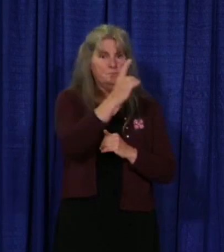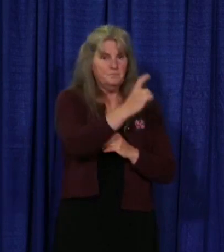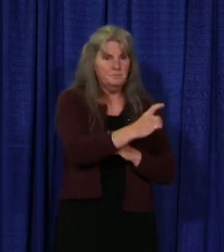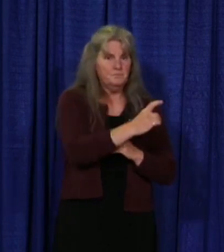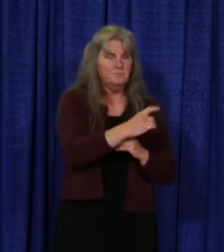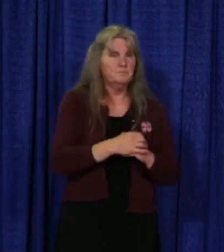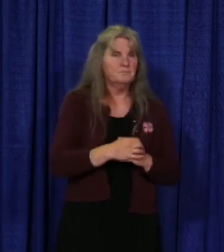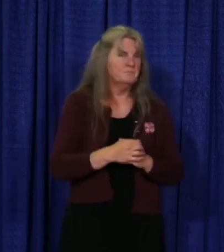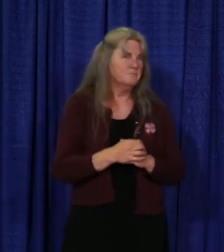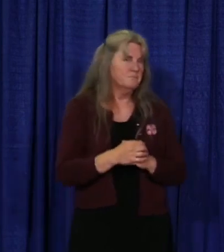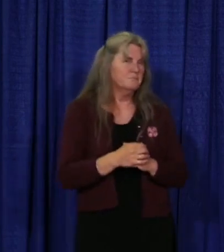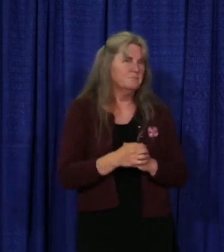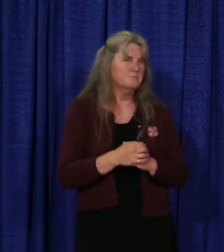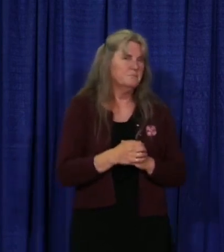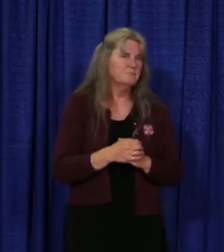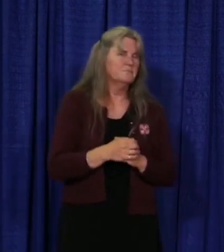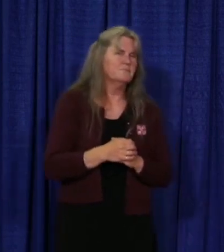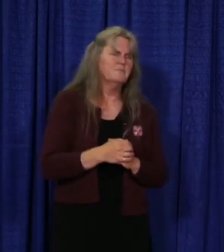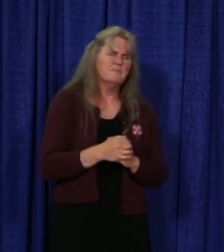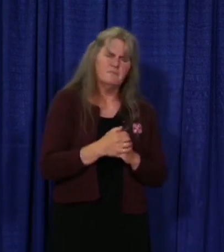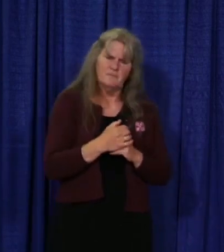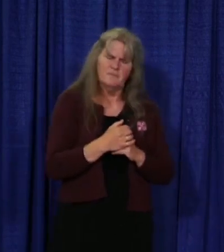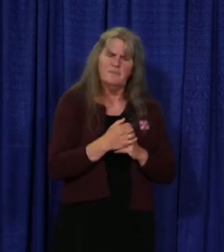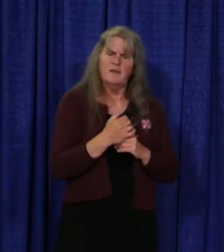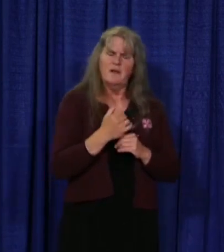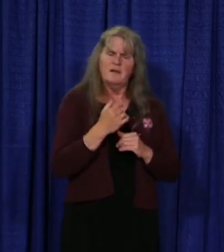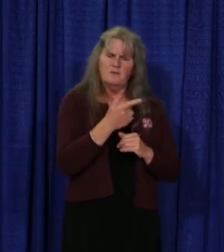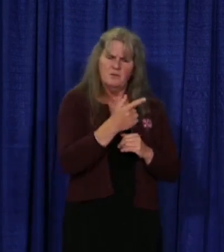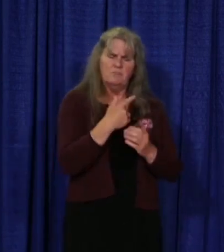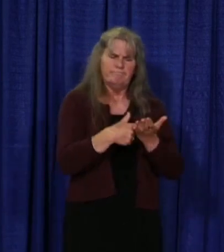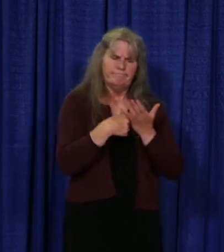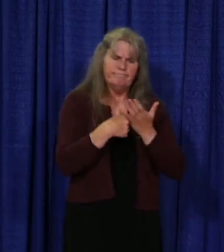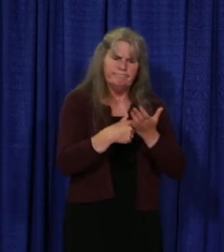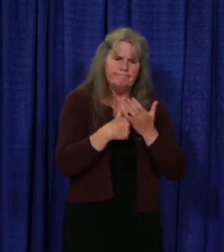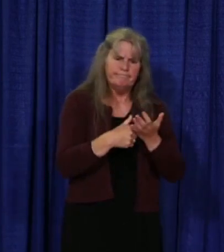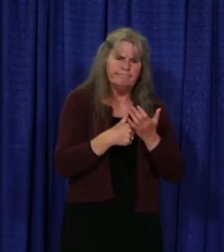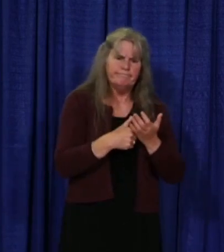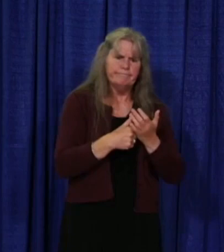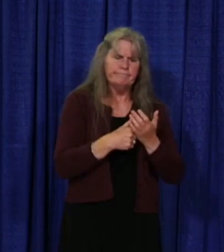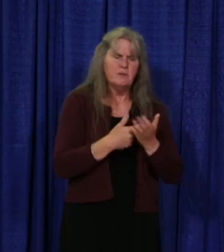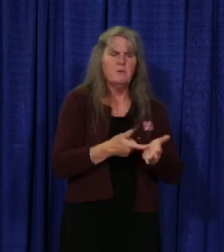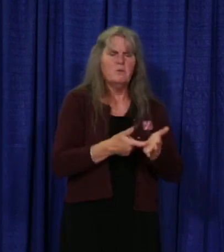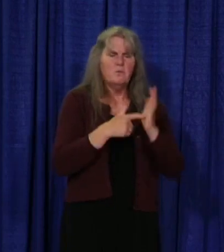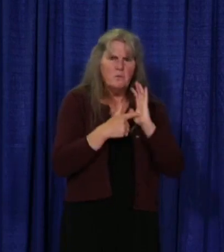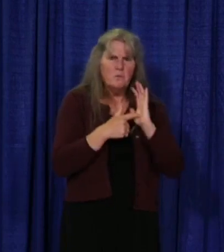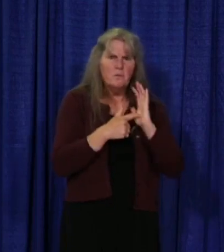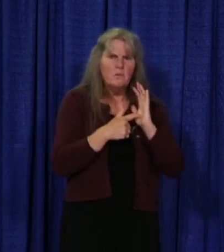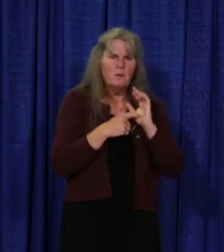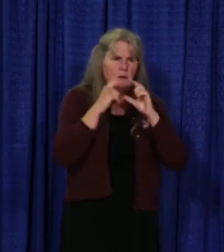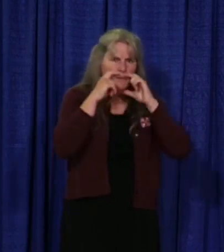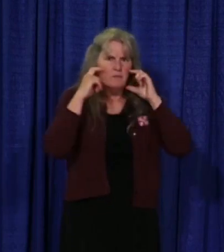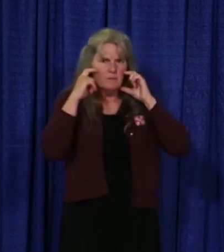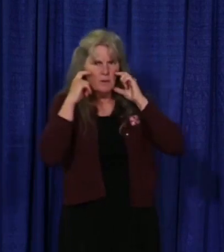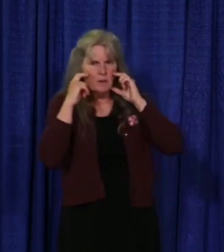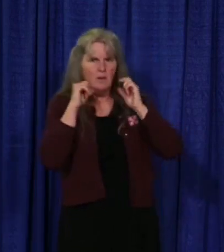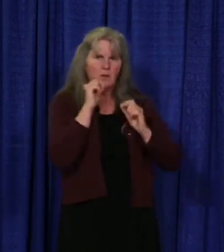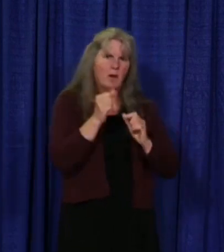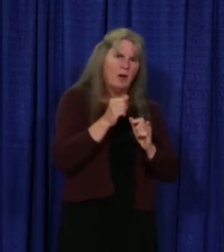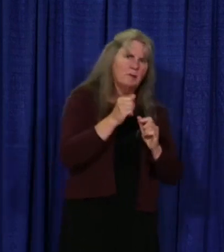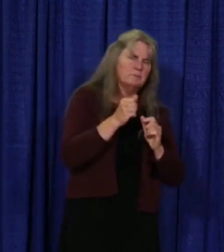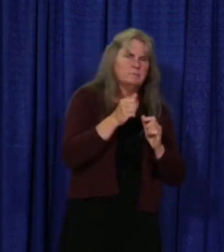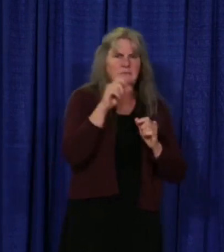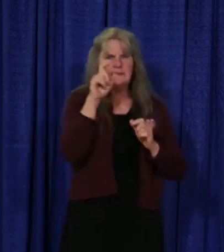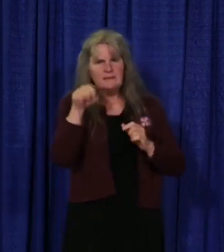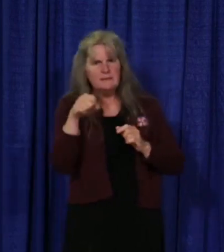Hanley. There has been a lot of back and forth about the use of, or the mandatory use of face masks. And I know I